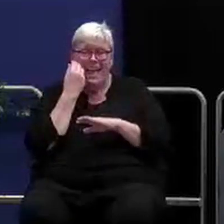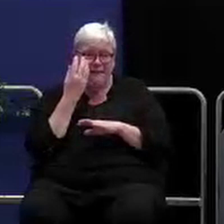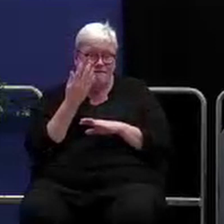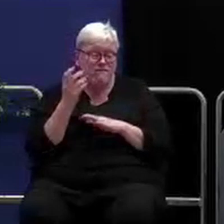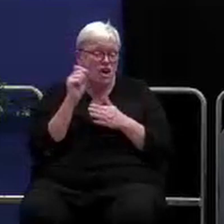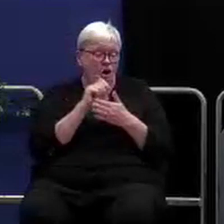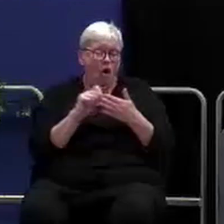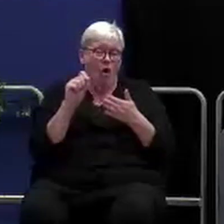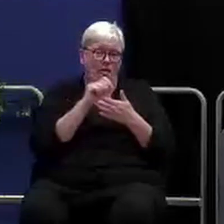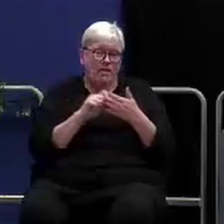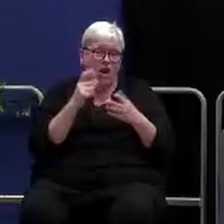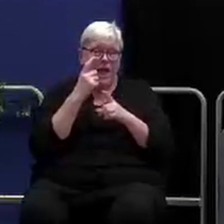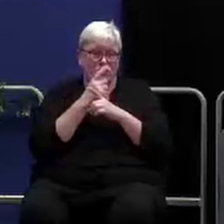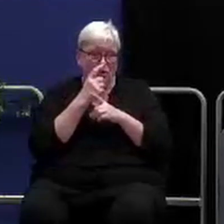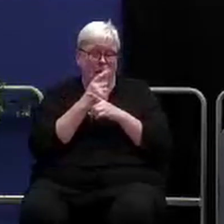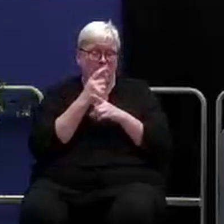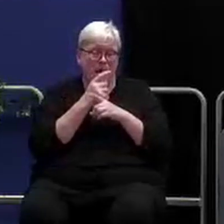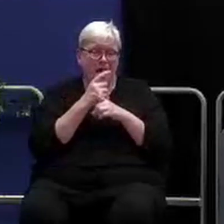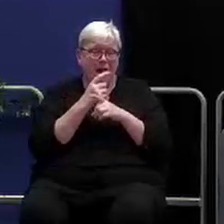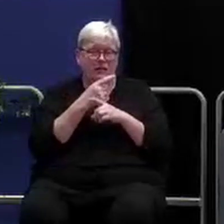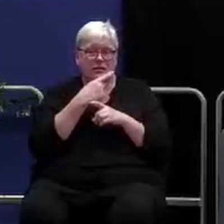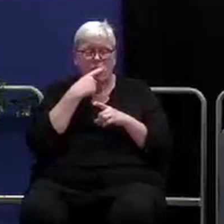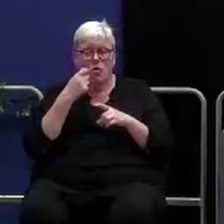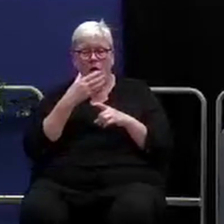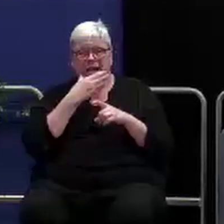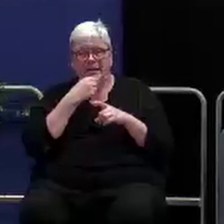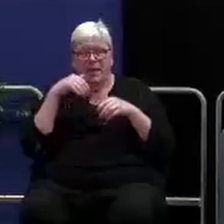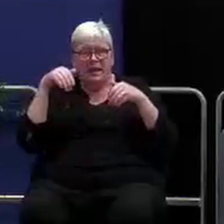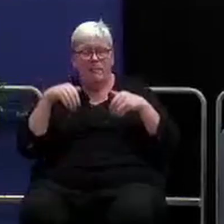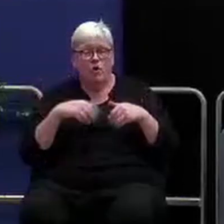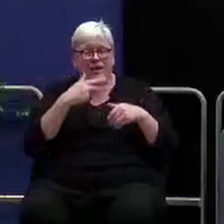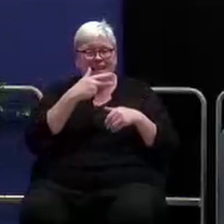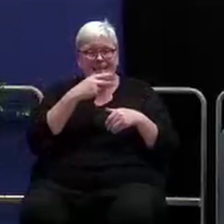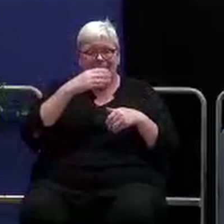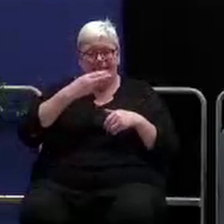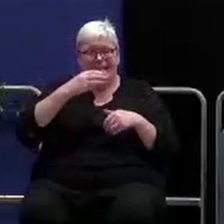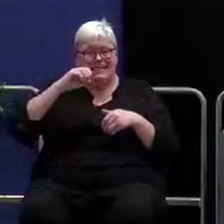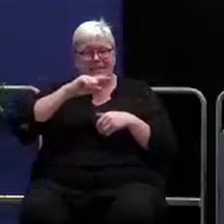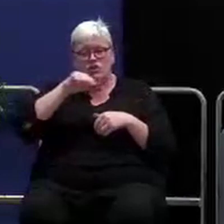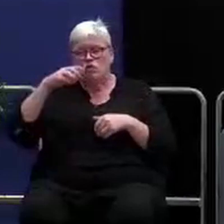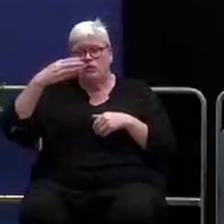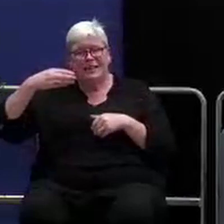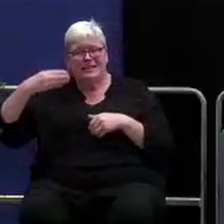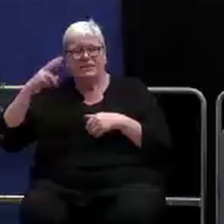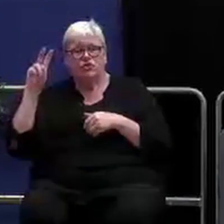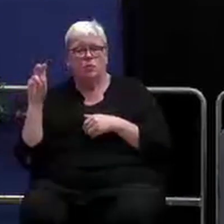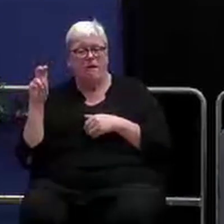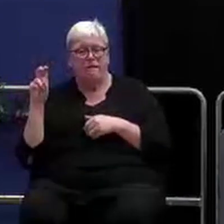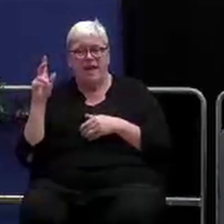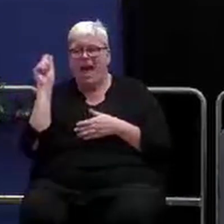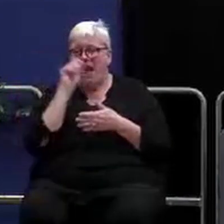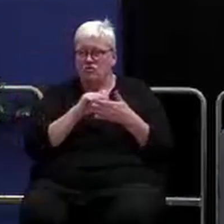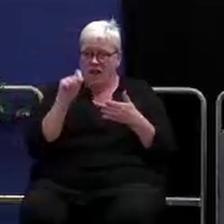authors I talk about are white men born between 1890 and 1920. Like, that is what I read as a kid.